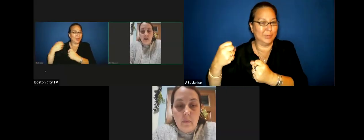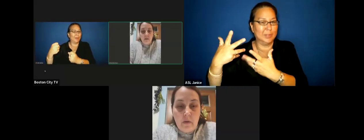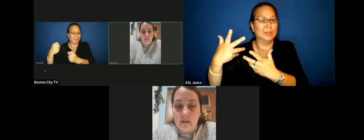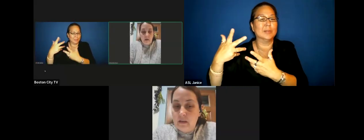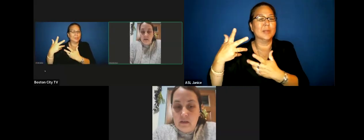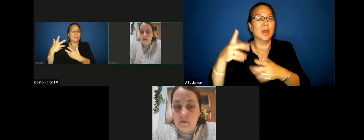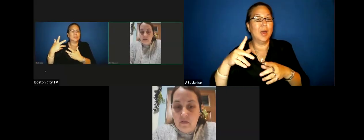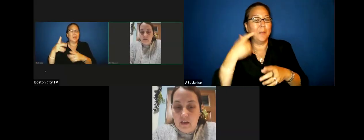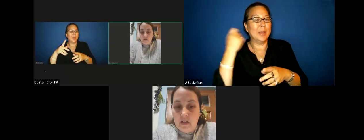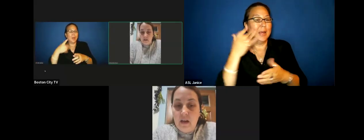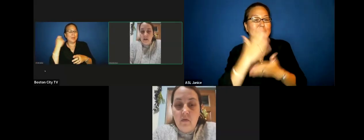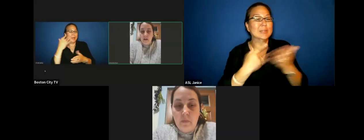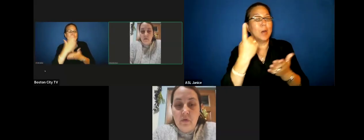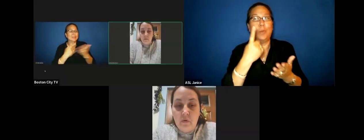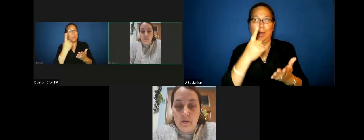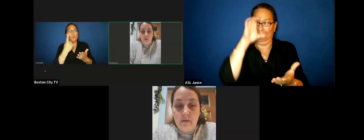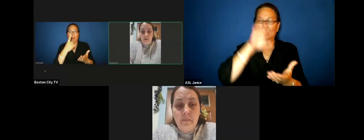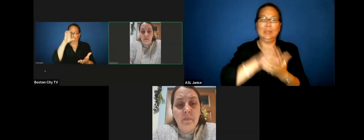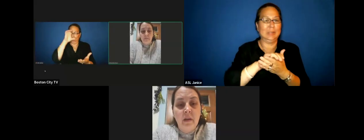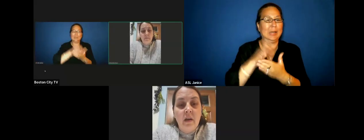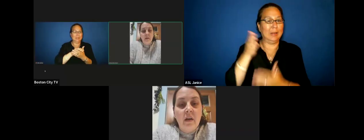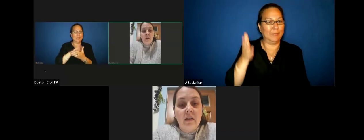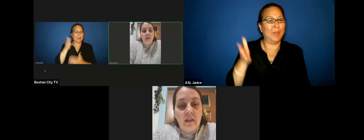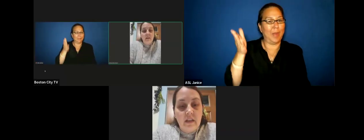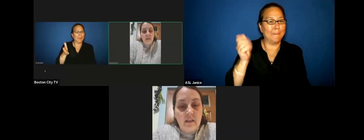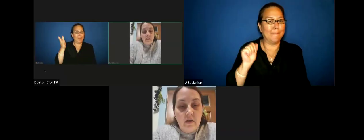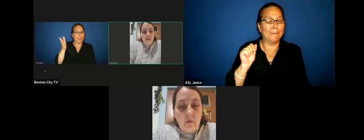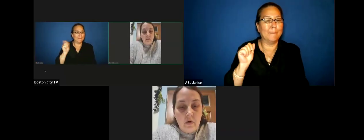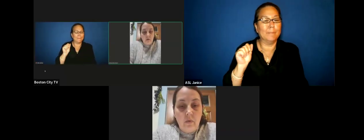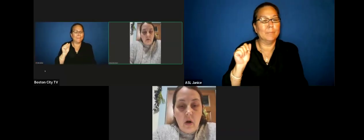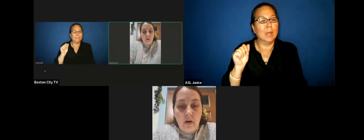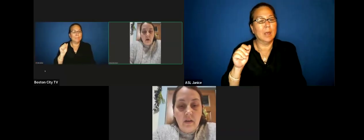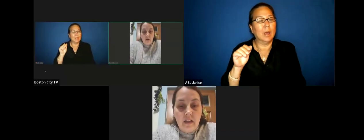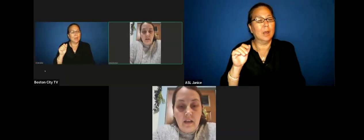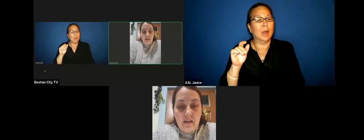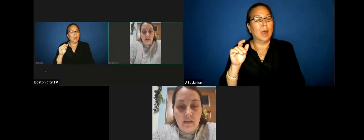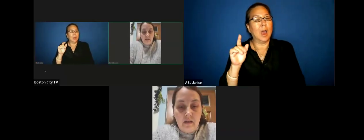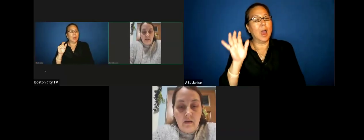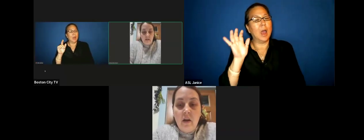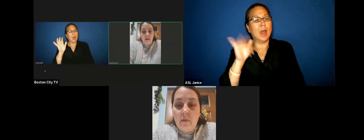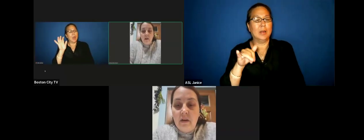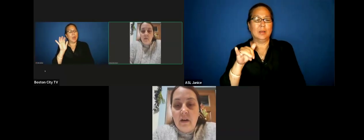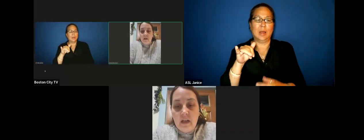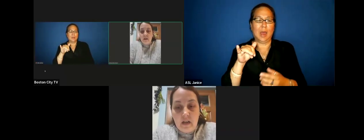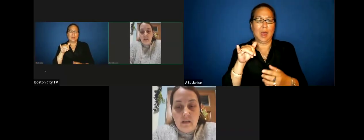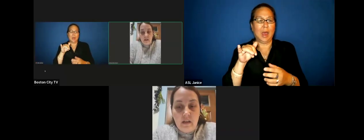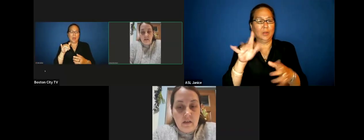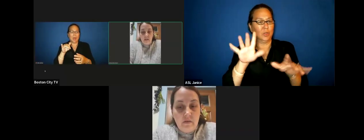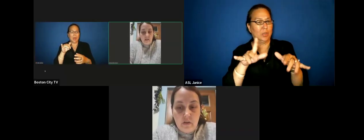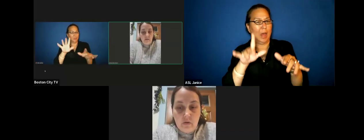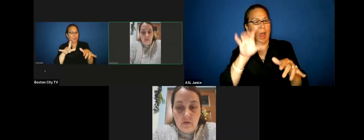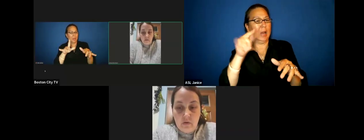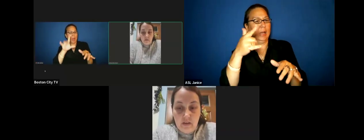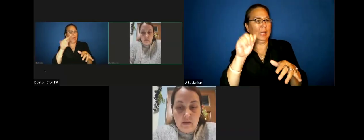That kind of impact doesn't fade, it ripples forward. The Legacy Award would honor that legacy by